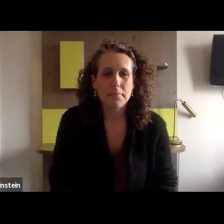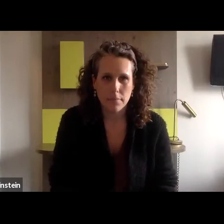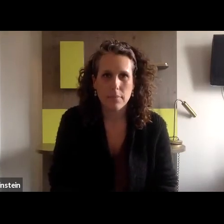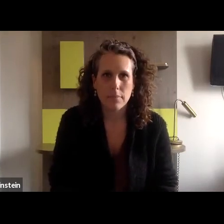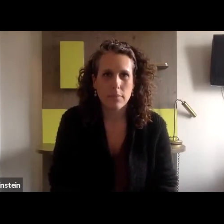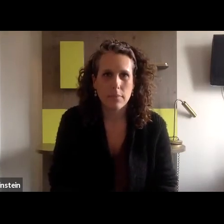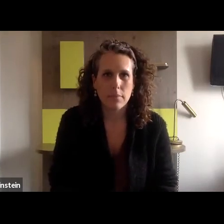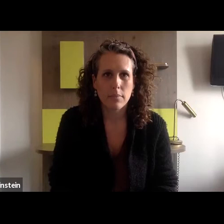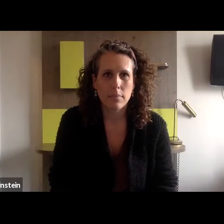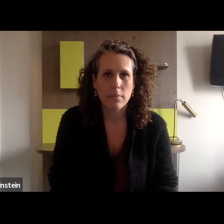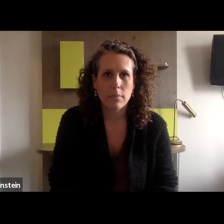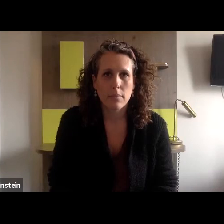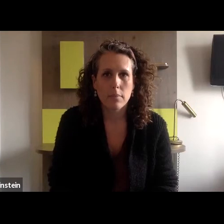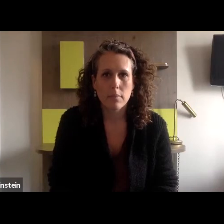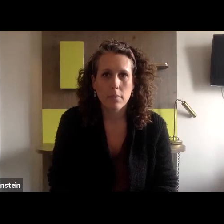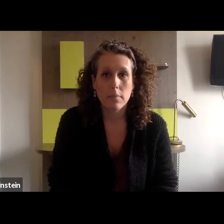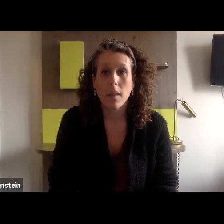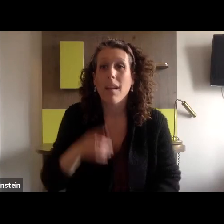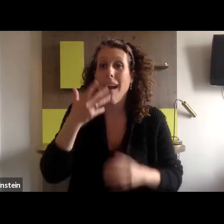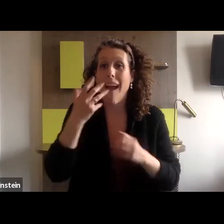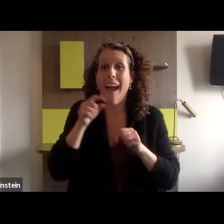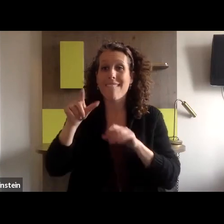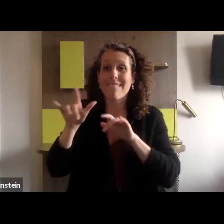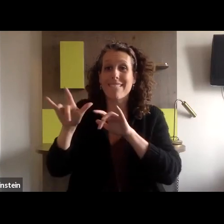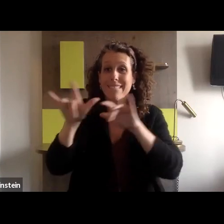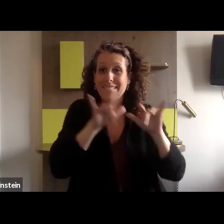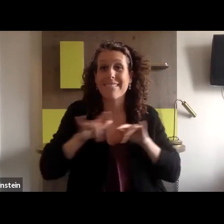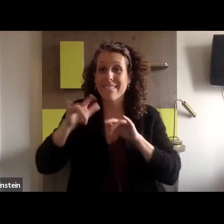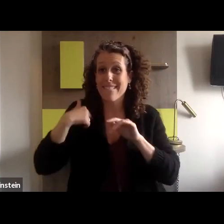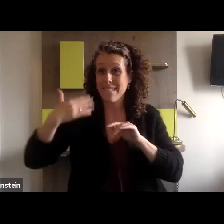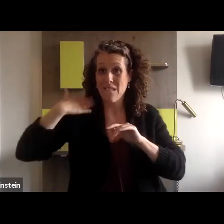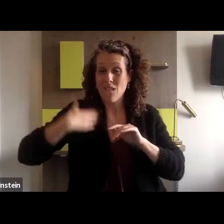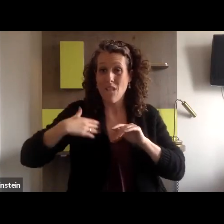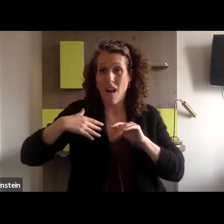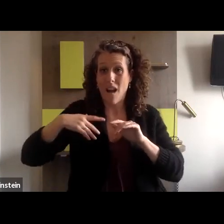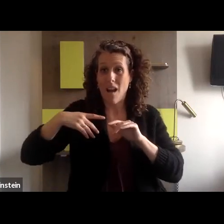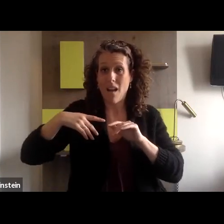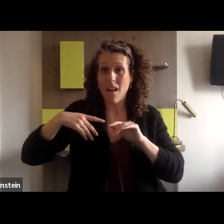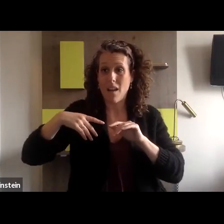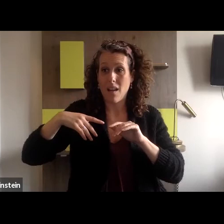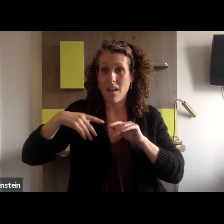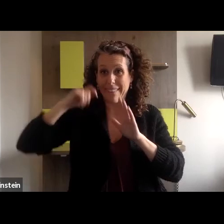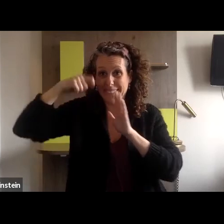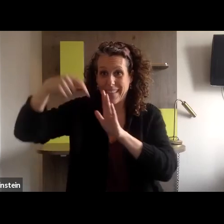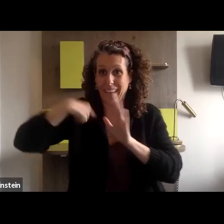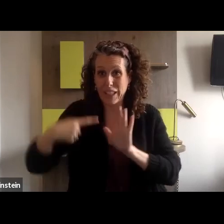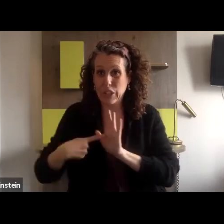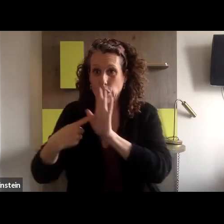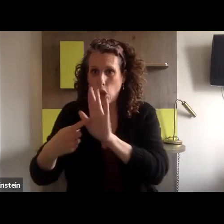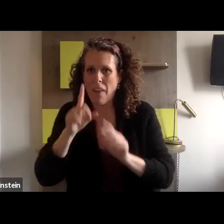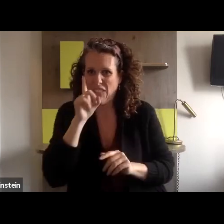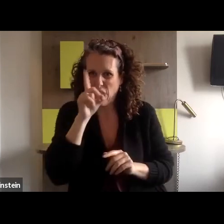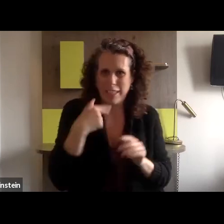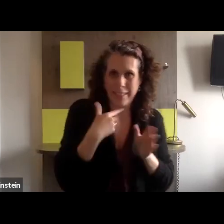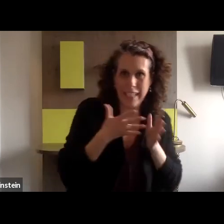This is a video recording, I will show you, start in a moment. I will tell you what you will see, and then I play it for a